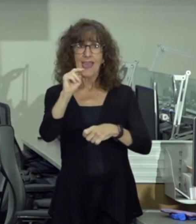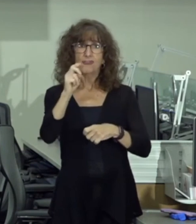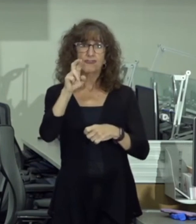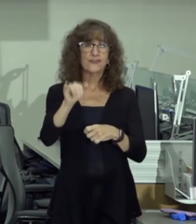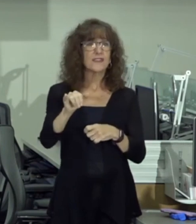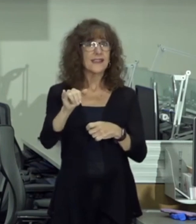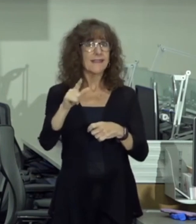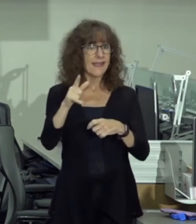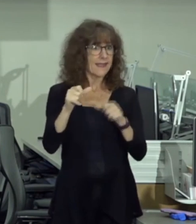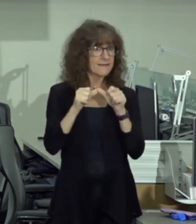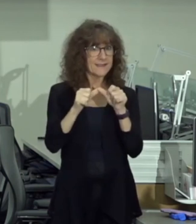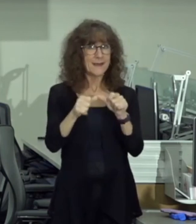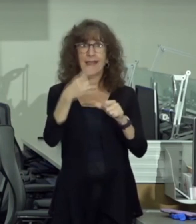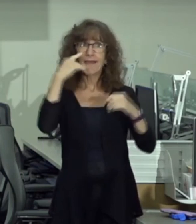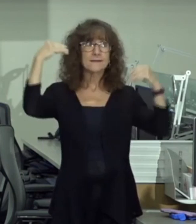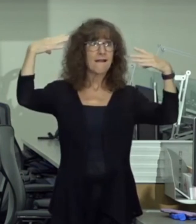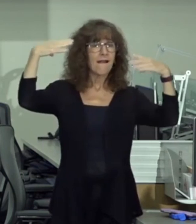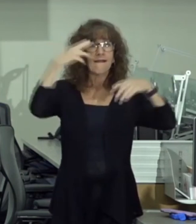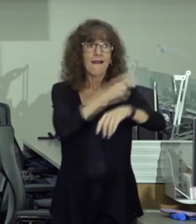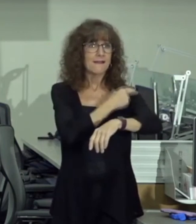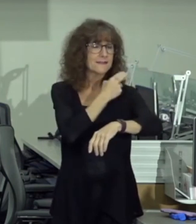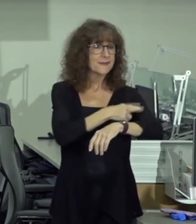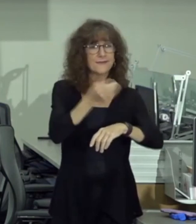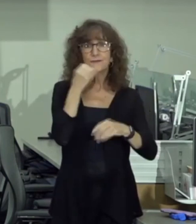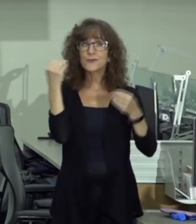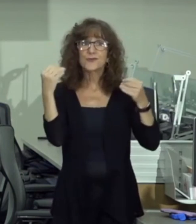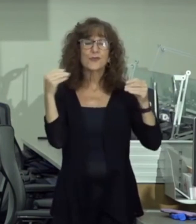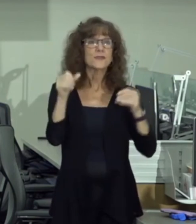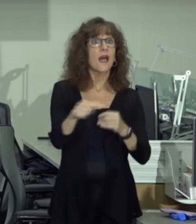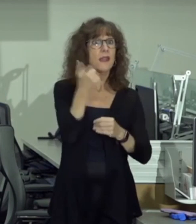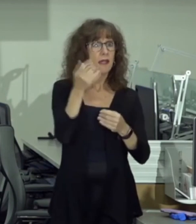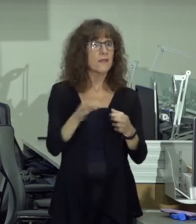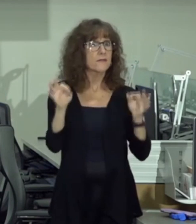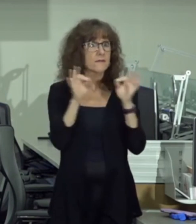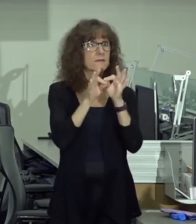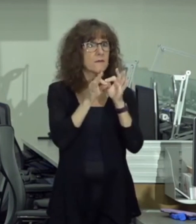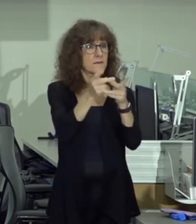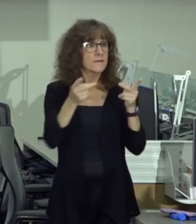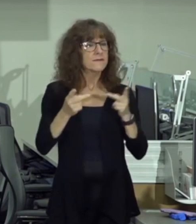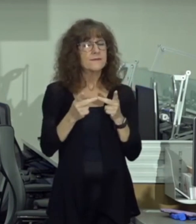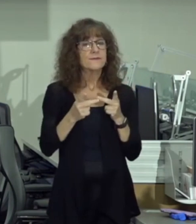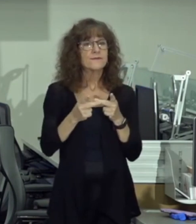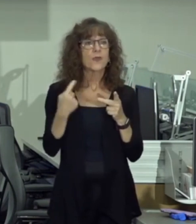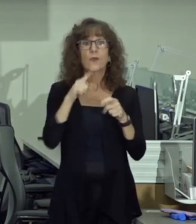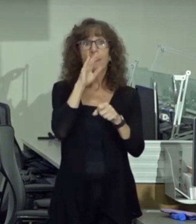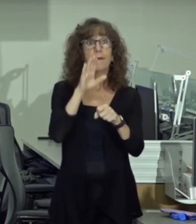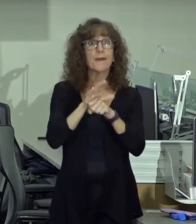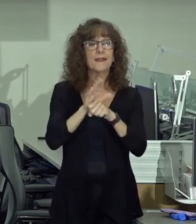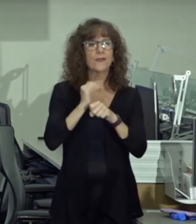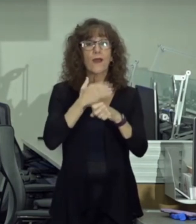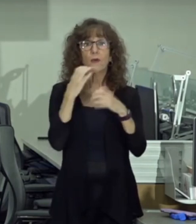work, keeps essential lights on in hospitals, grocery stores, and other essential institutions. We are committed to